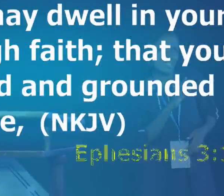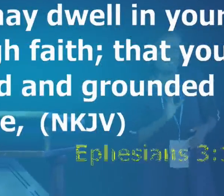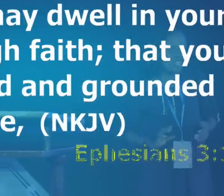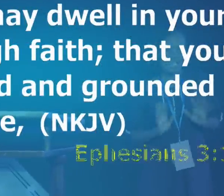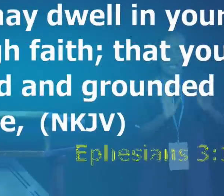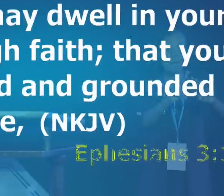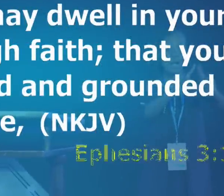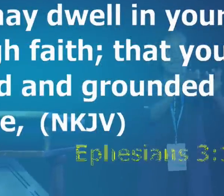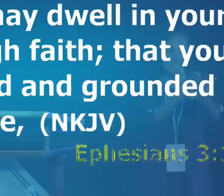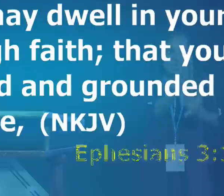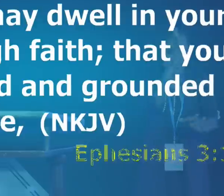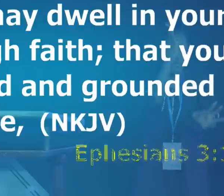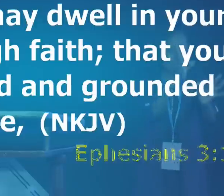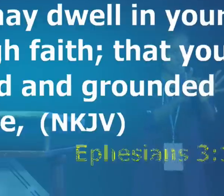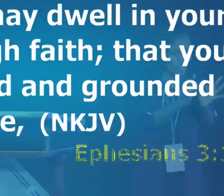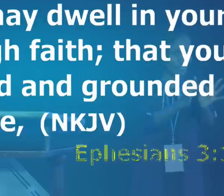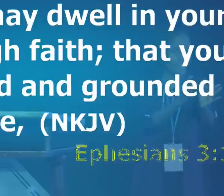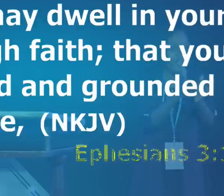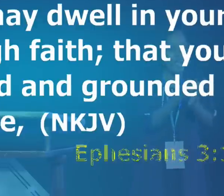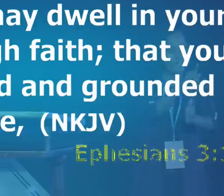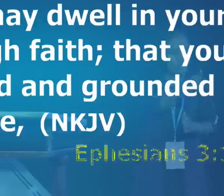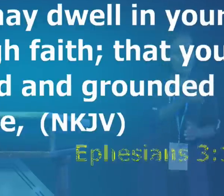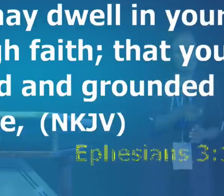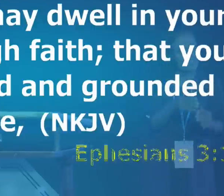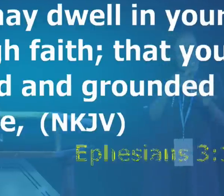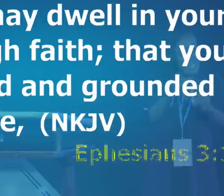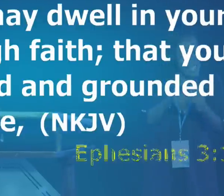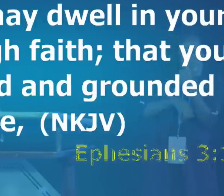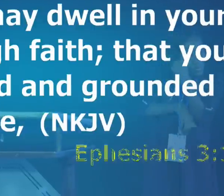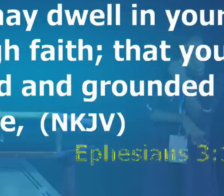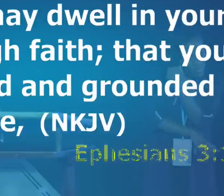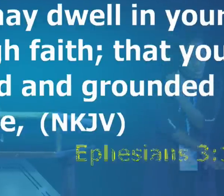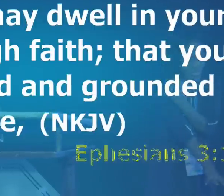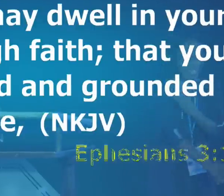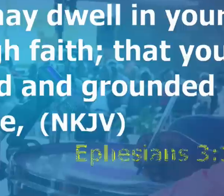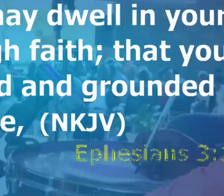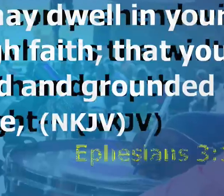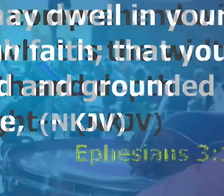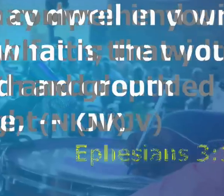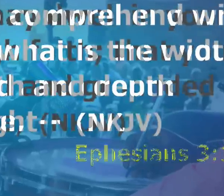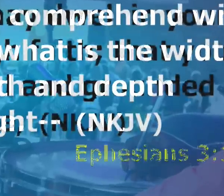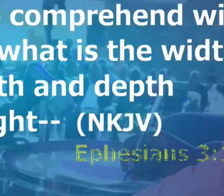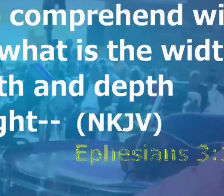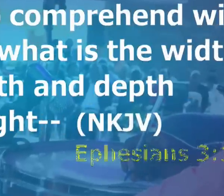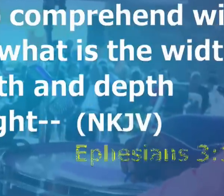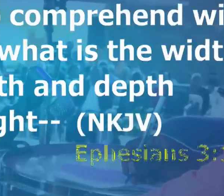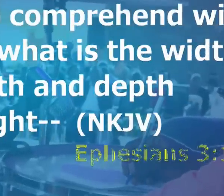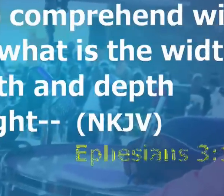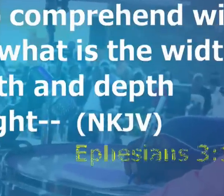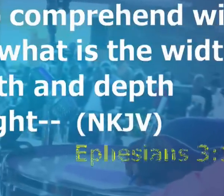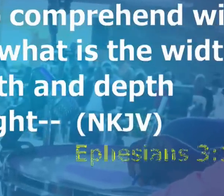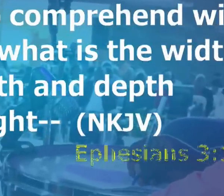faith, that you, being rooted and grounded in love, may be able